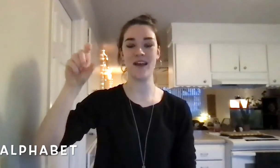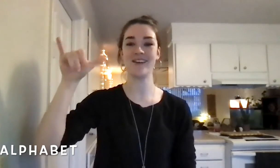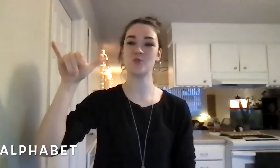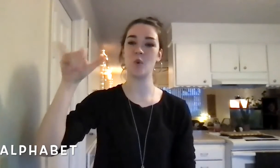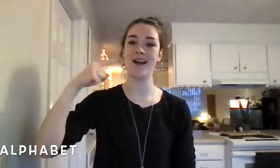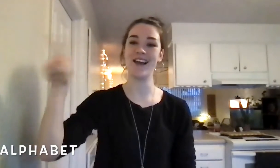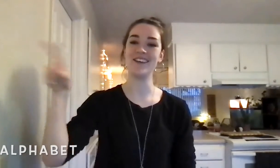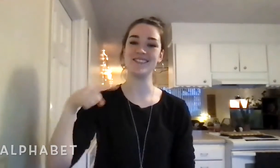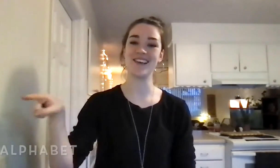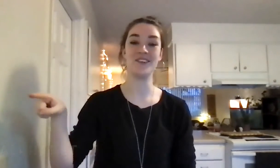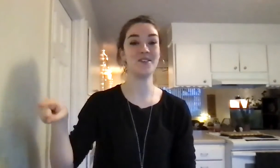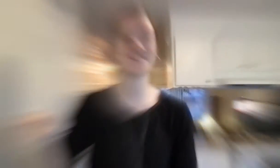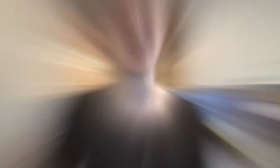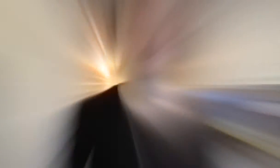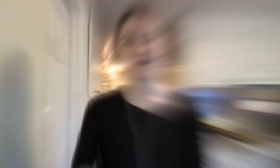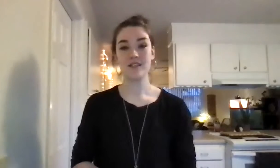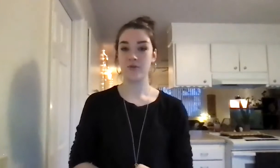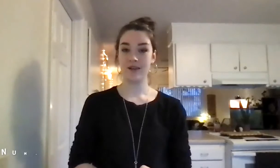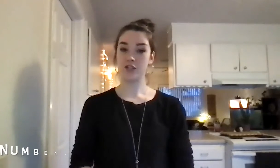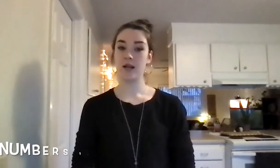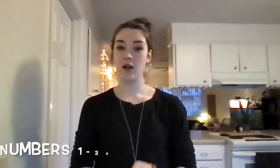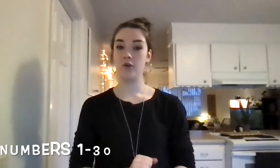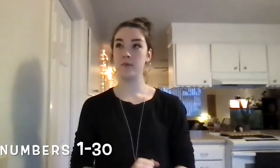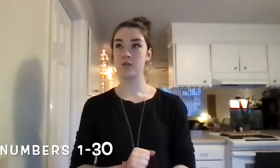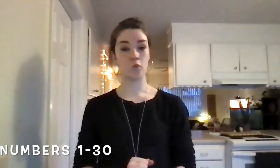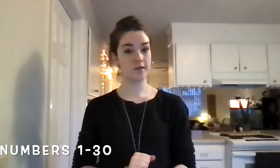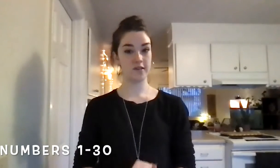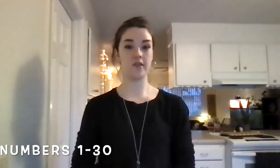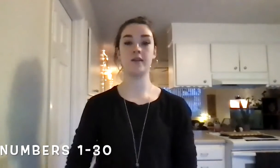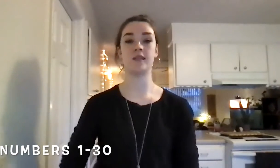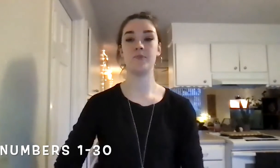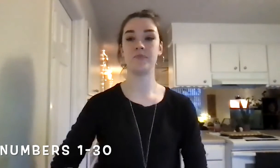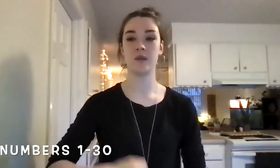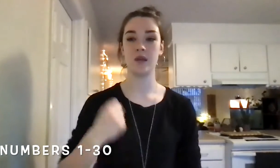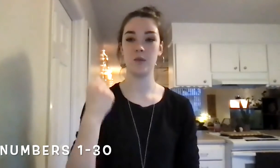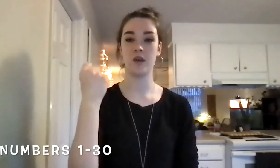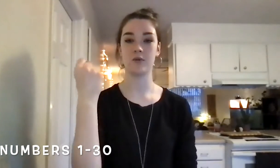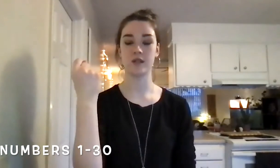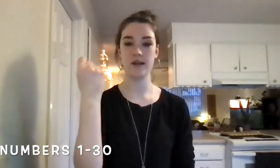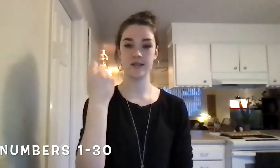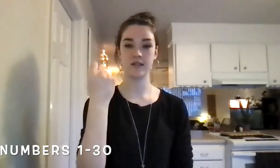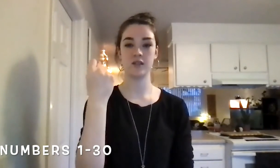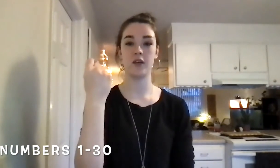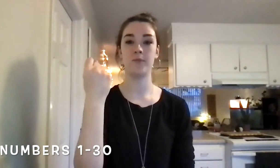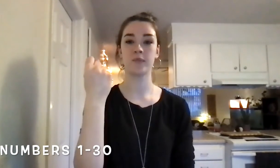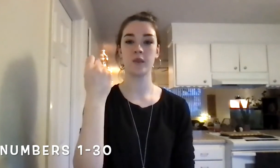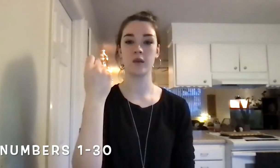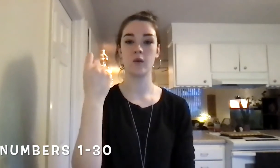X, Y, and Z. Awesome. All right, so now let's try our numbers 1 to 30. Here we go, starting nice and slow.